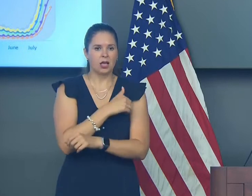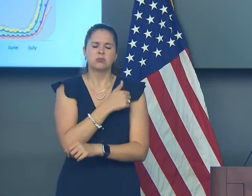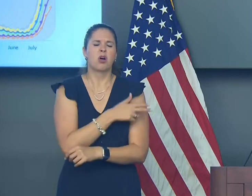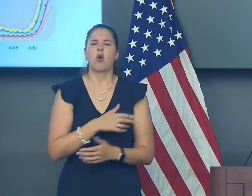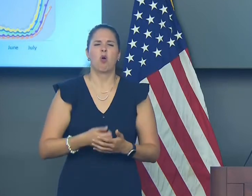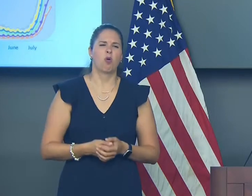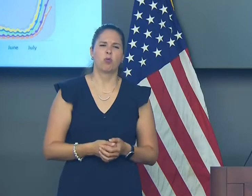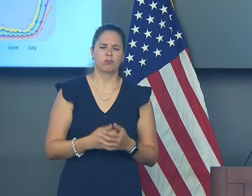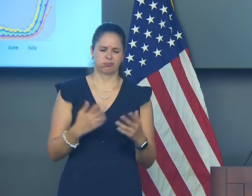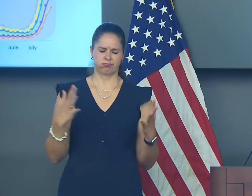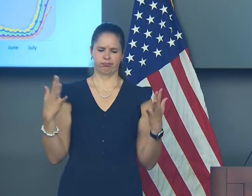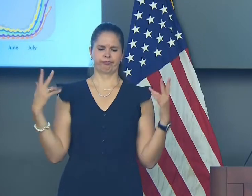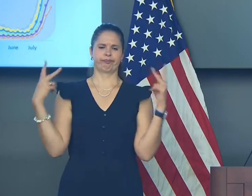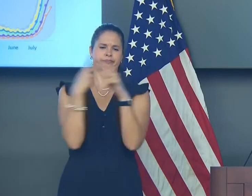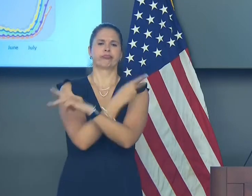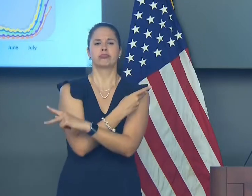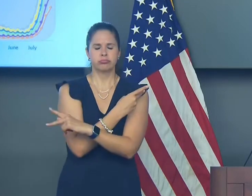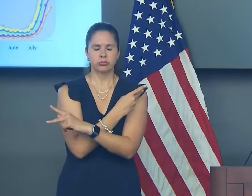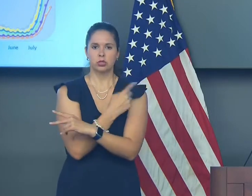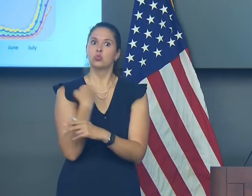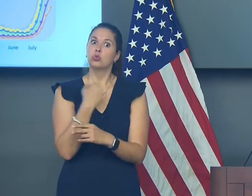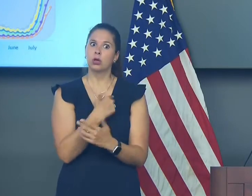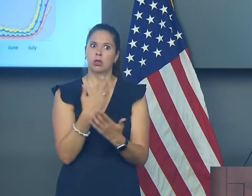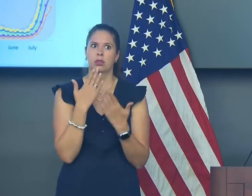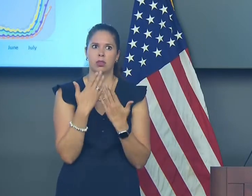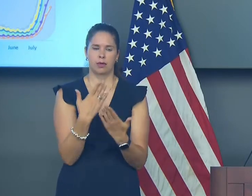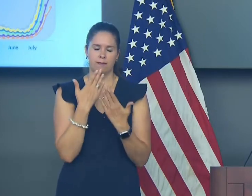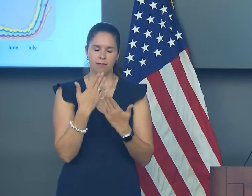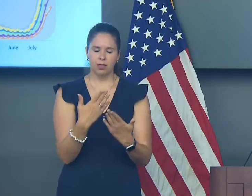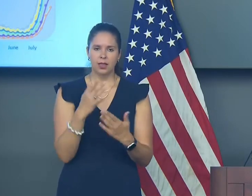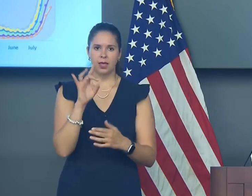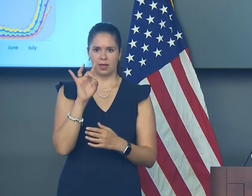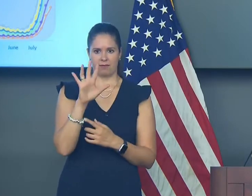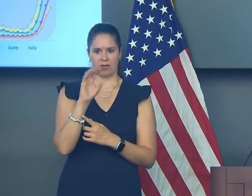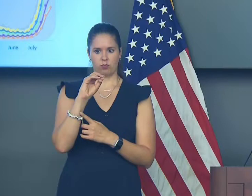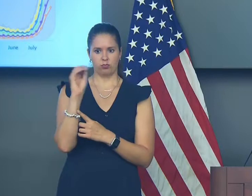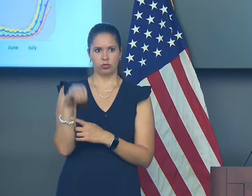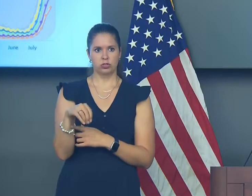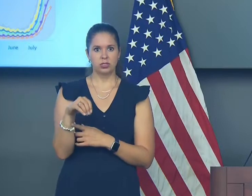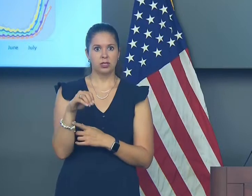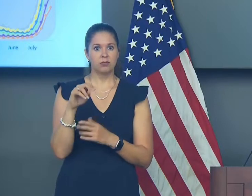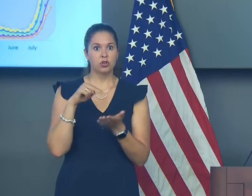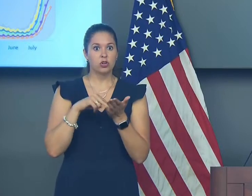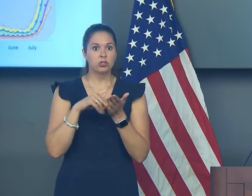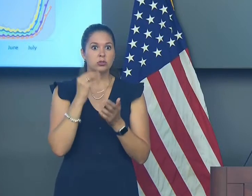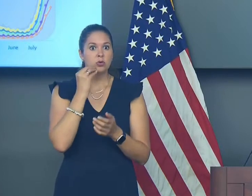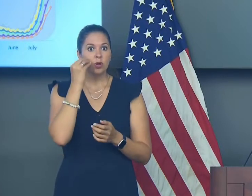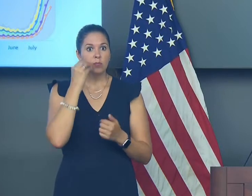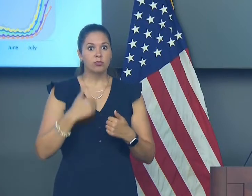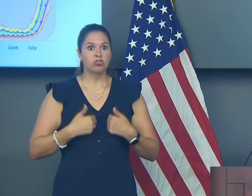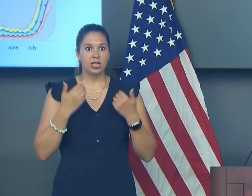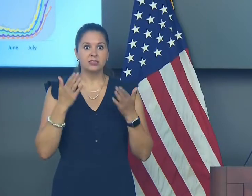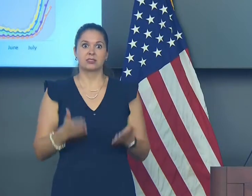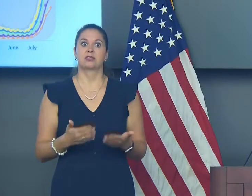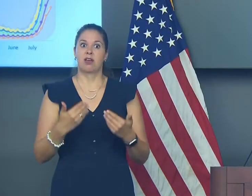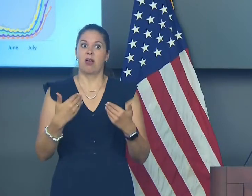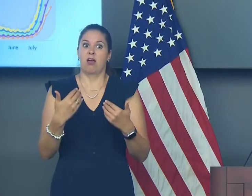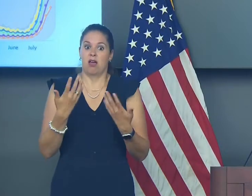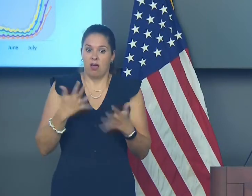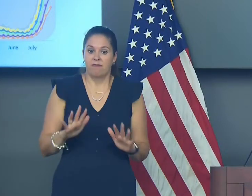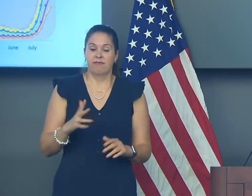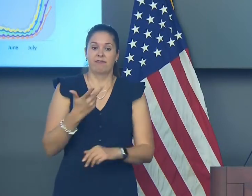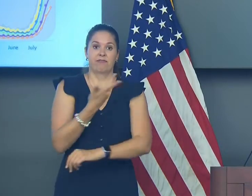be that much worse. And so we're very thankful that 85% of our nursing home residents have